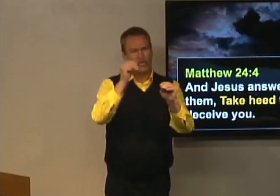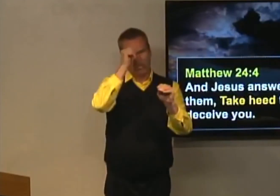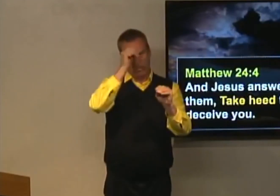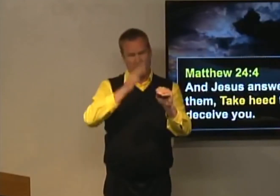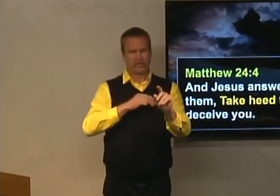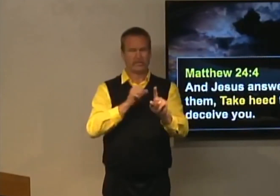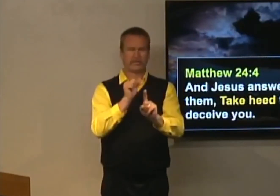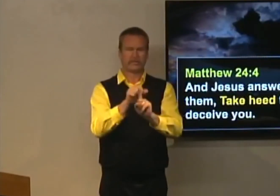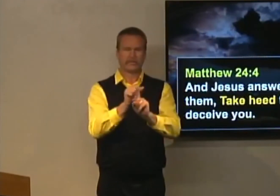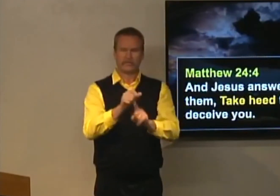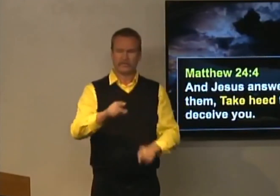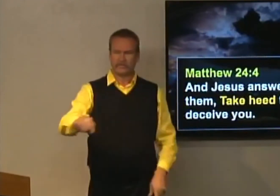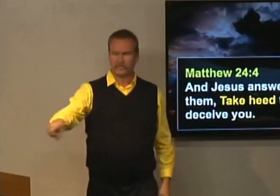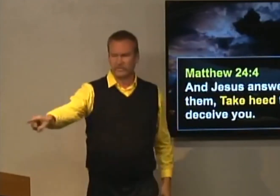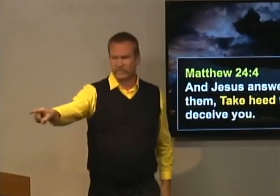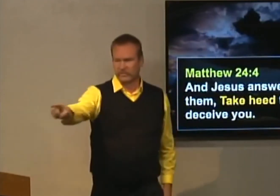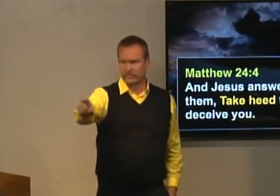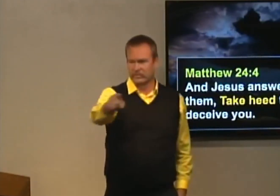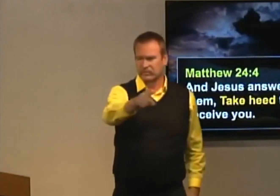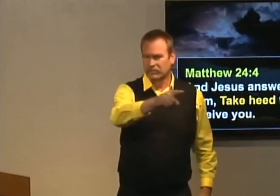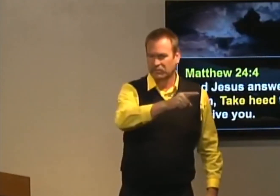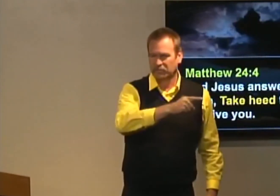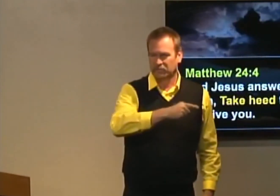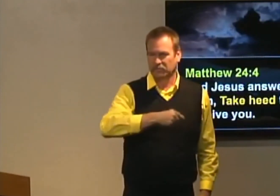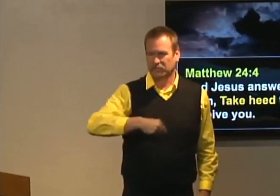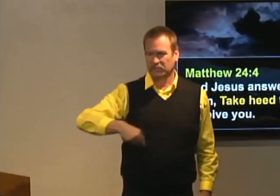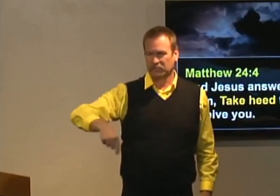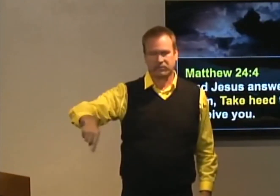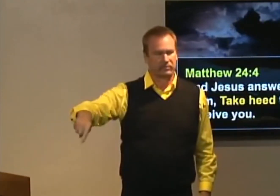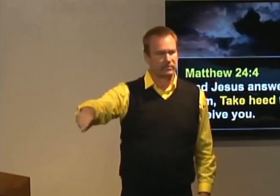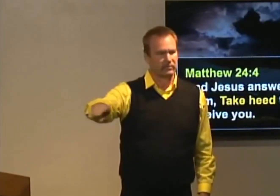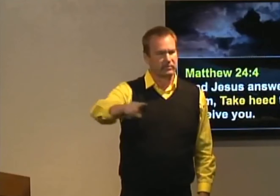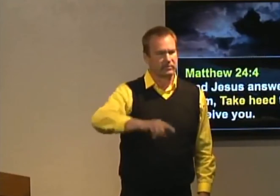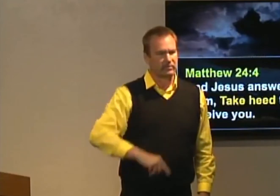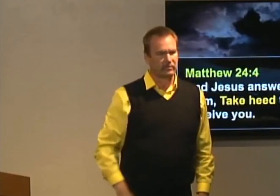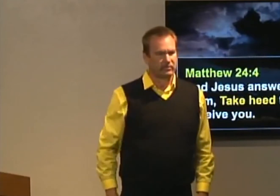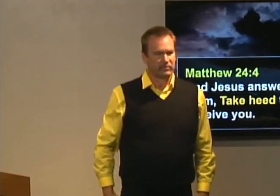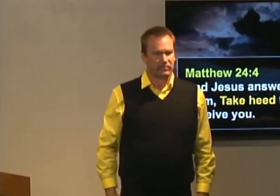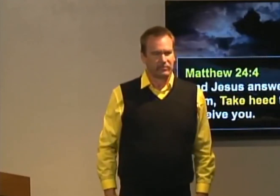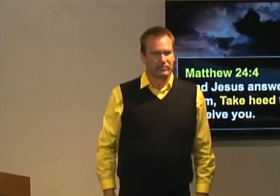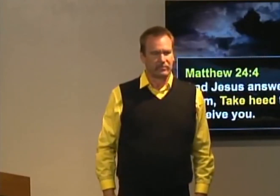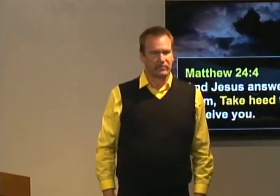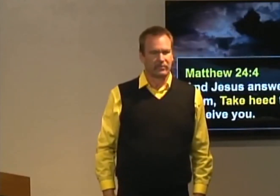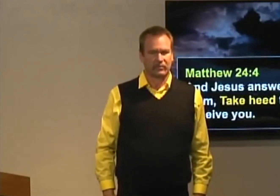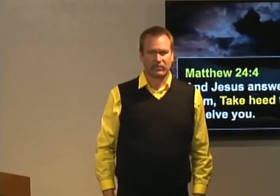heed, pay attention, that no man deceive you.